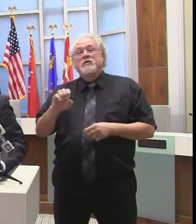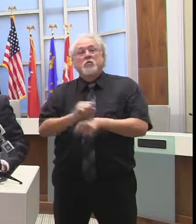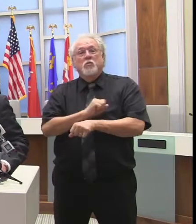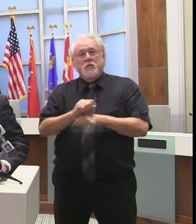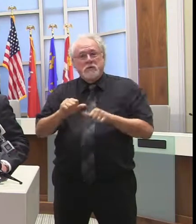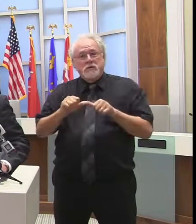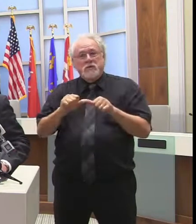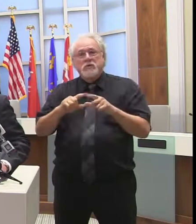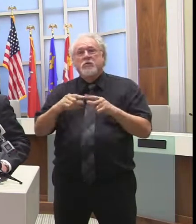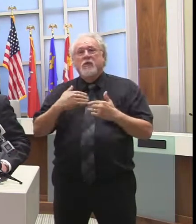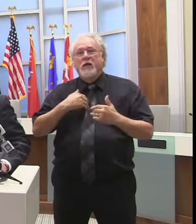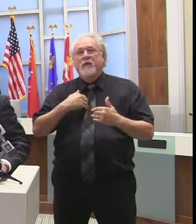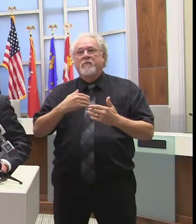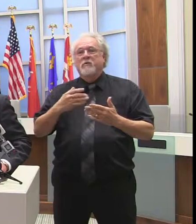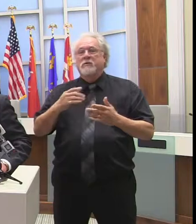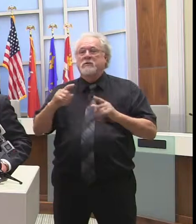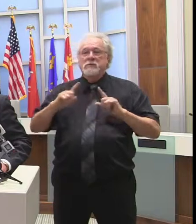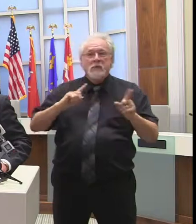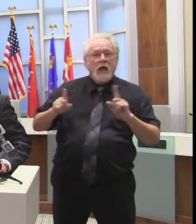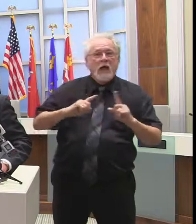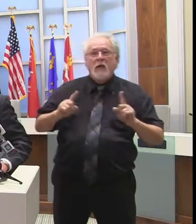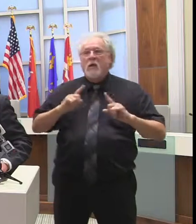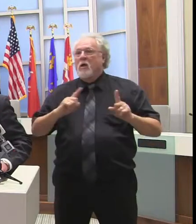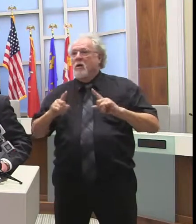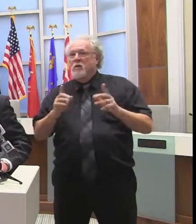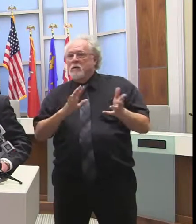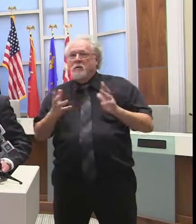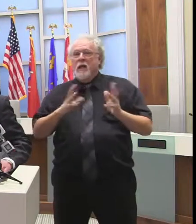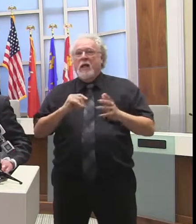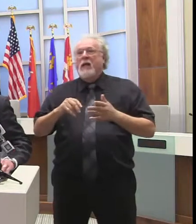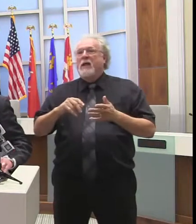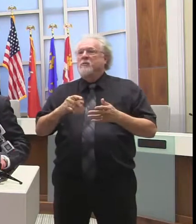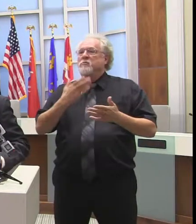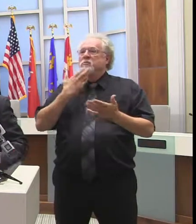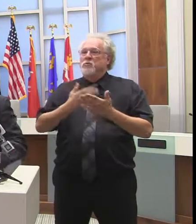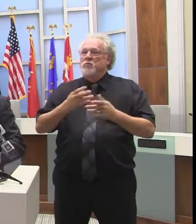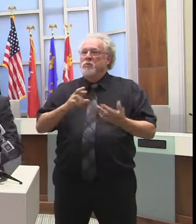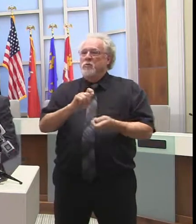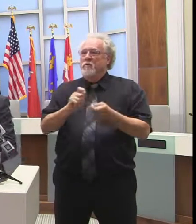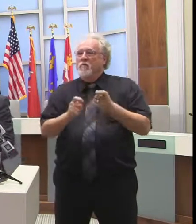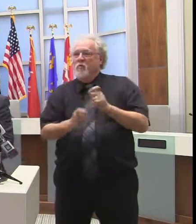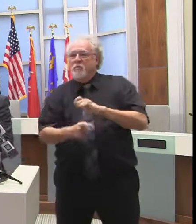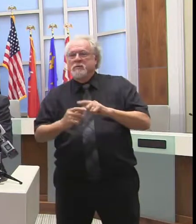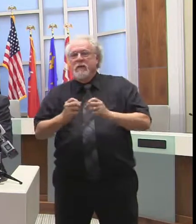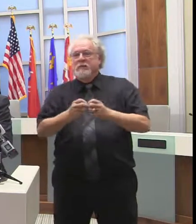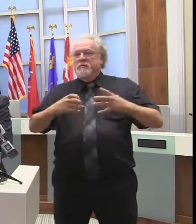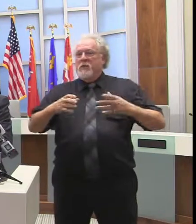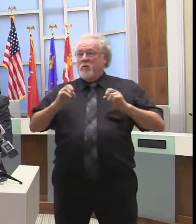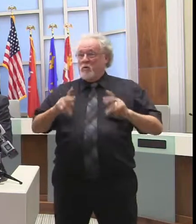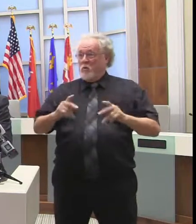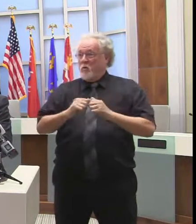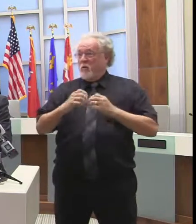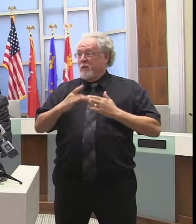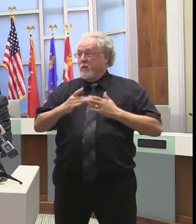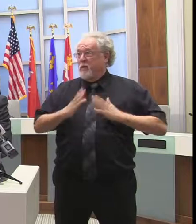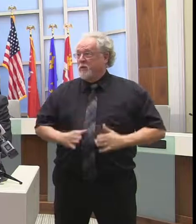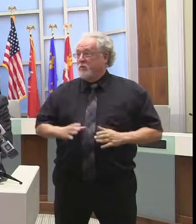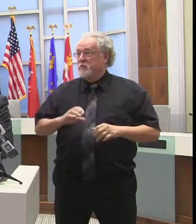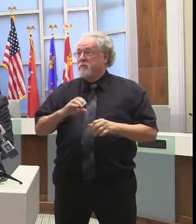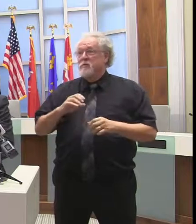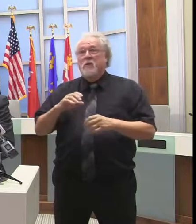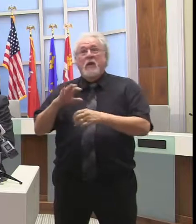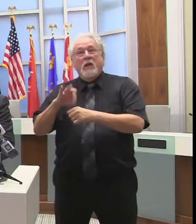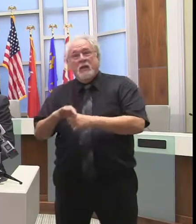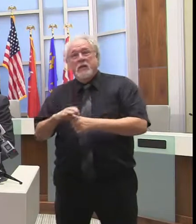continue to have constructive dialogue, enact meaningful reforms, and expand opportunity with leaders in this community, both